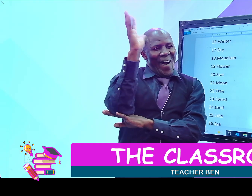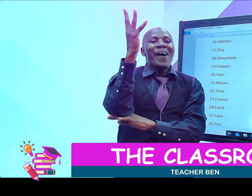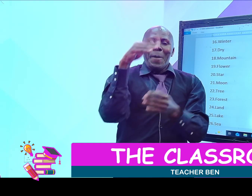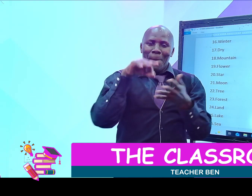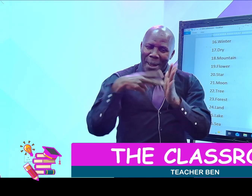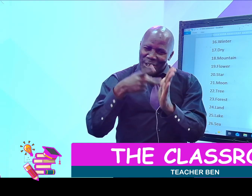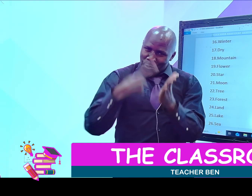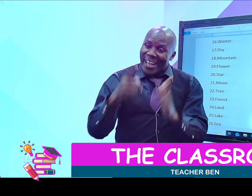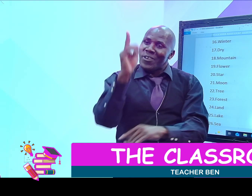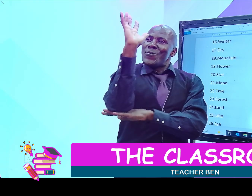and the bark of the tree.